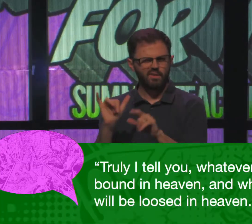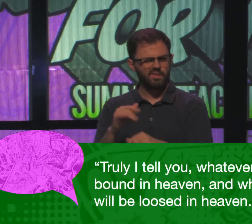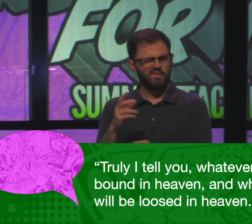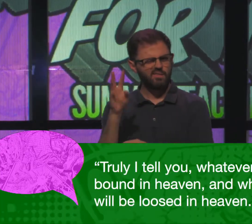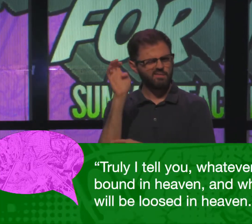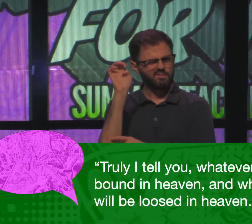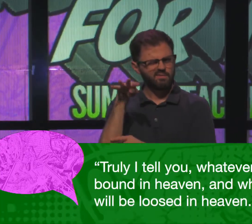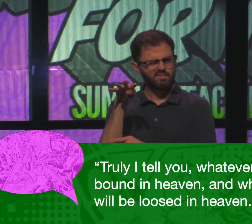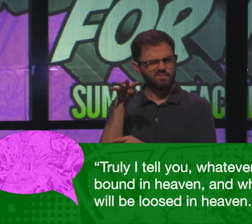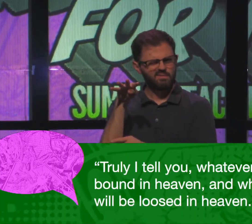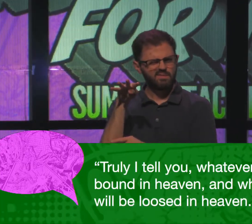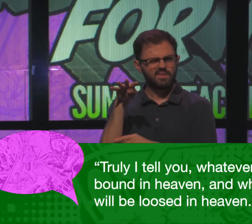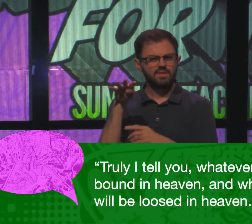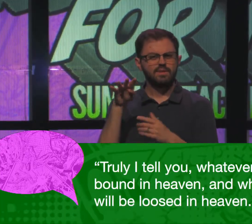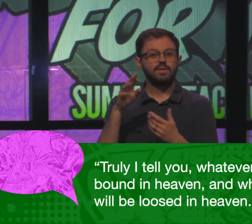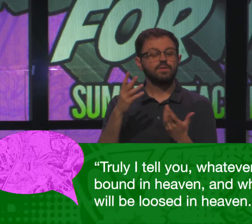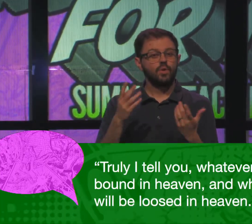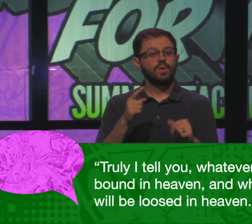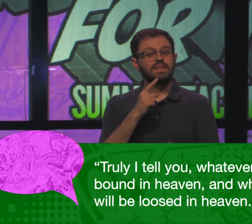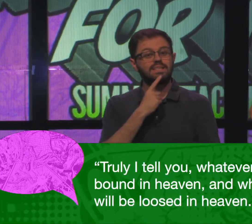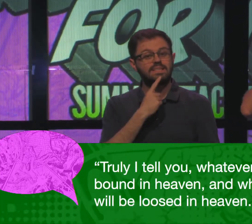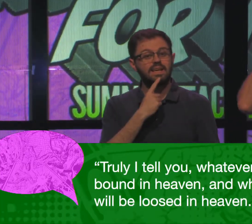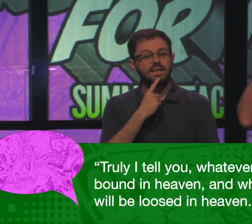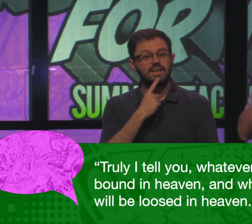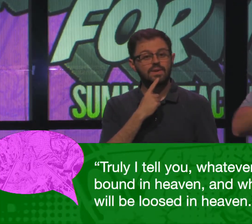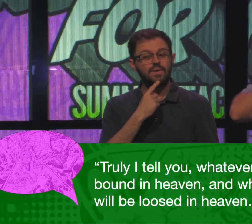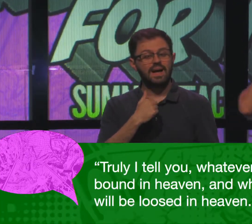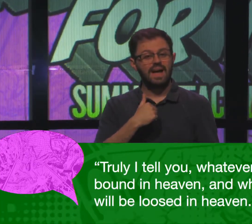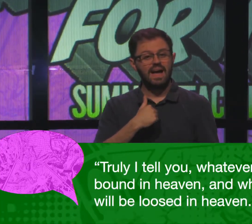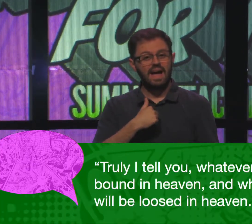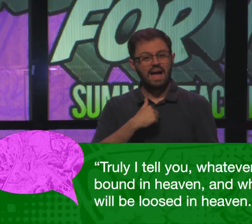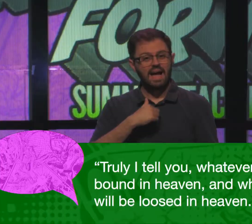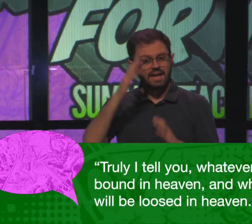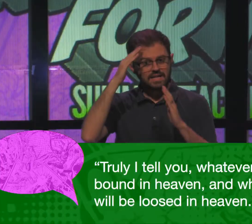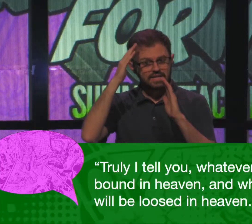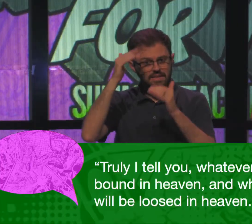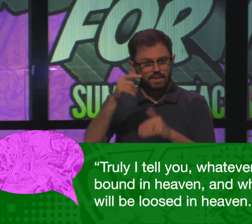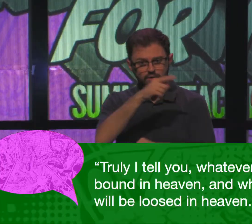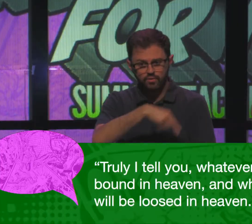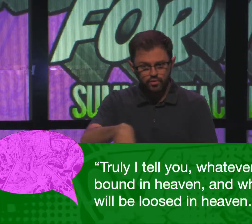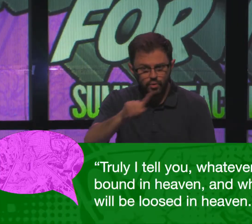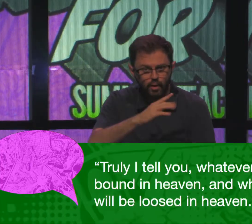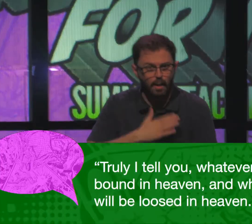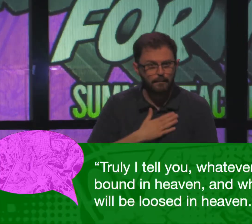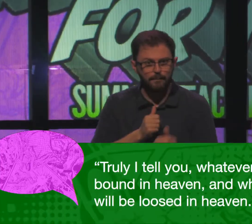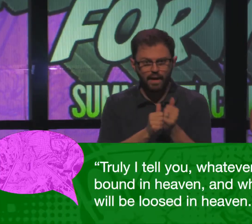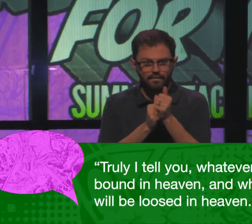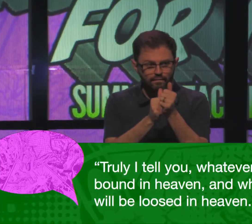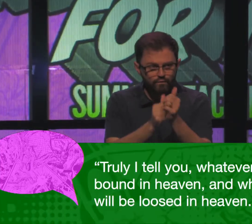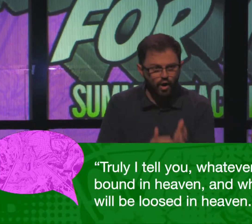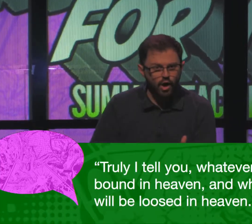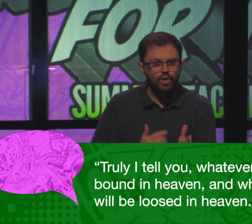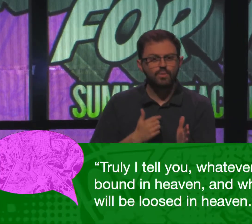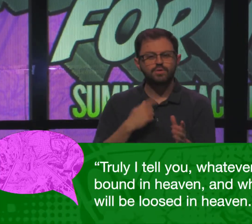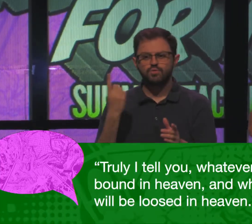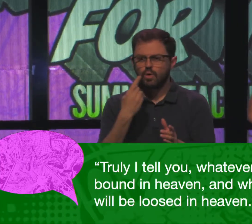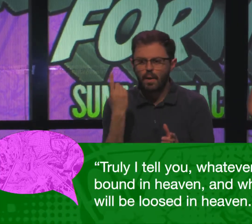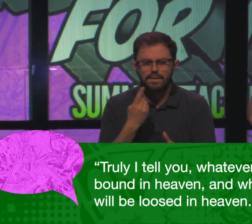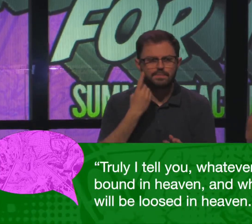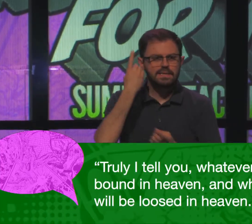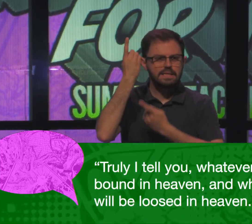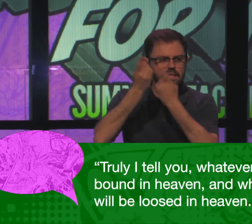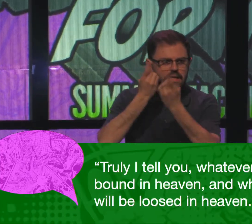Jesus in Matthew is saying, I expect you as my followers to be thinking,